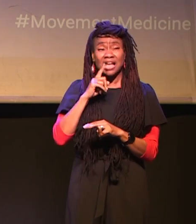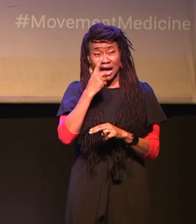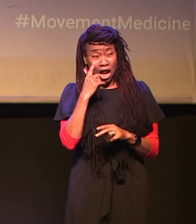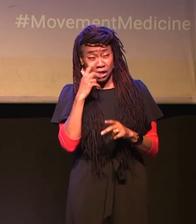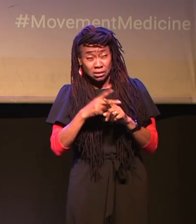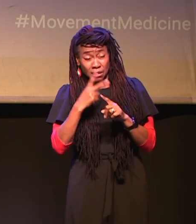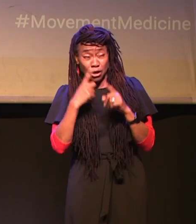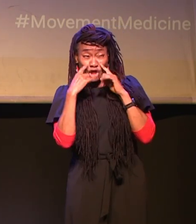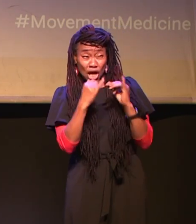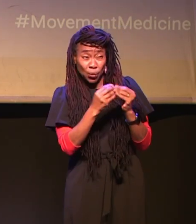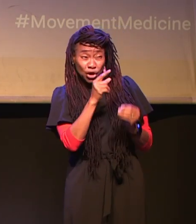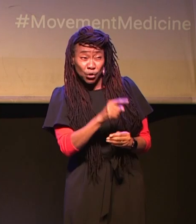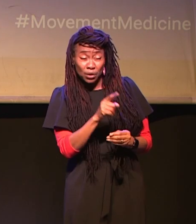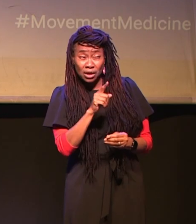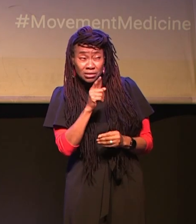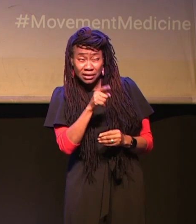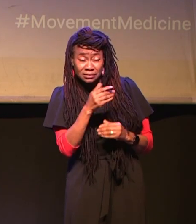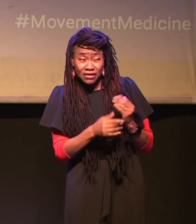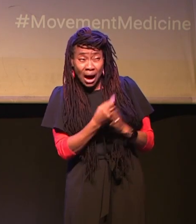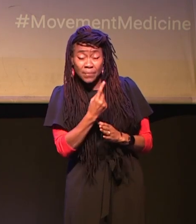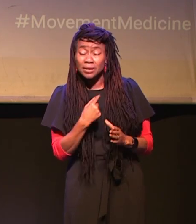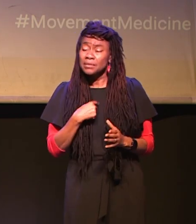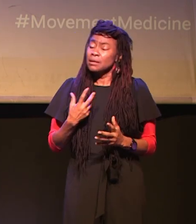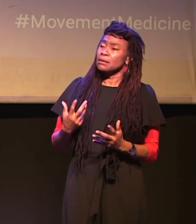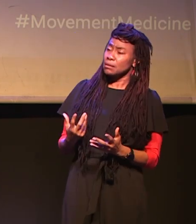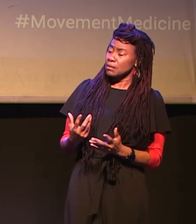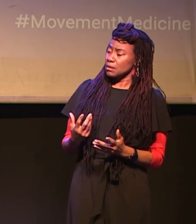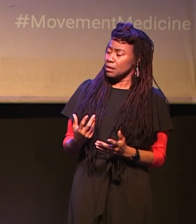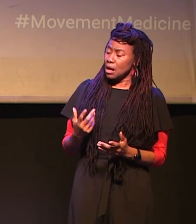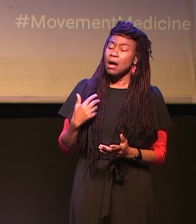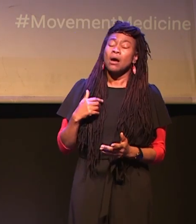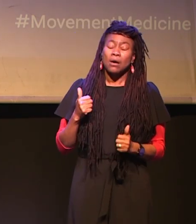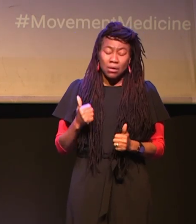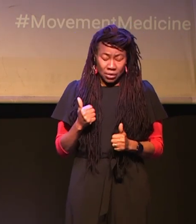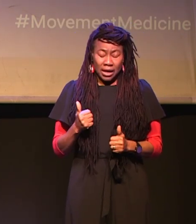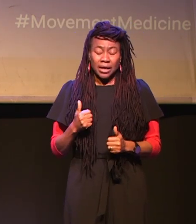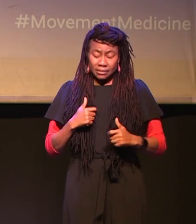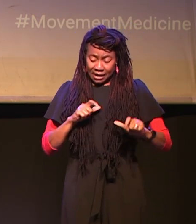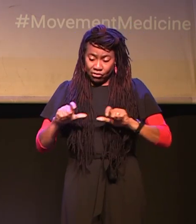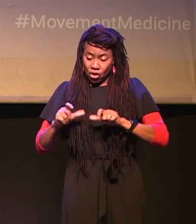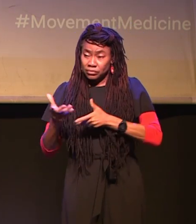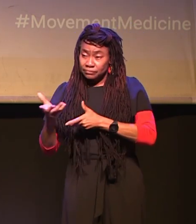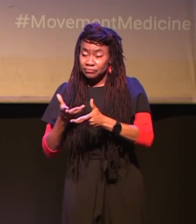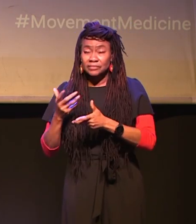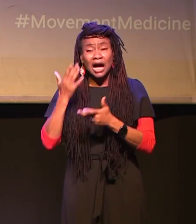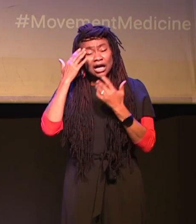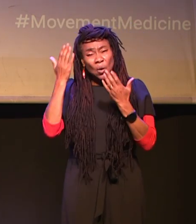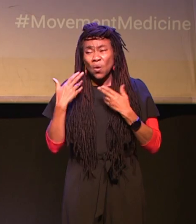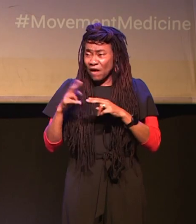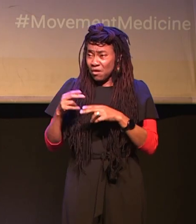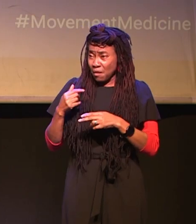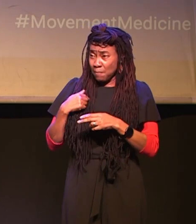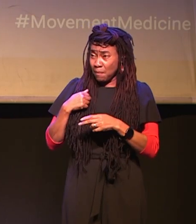you?" Or that's not what was happening, right? And it's just like it's staying with it. That's like I don't know if that's helpful, but